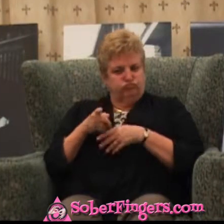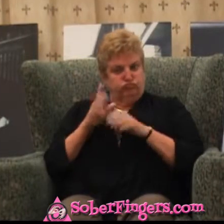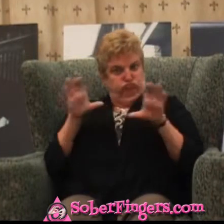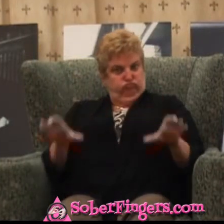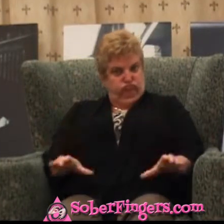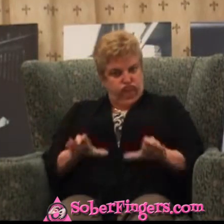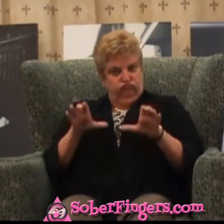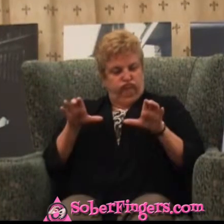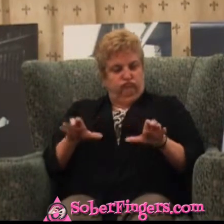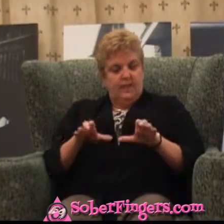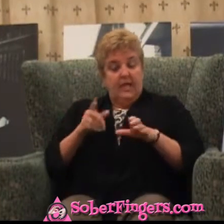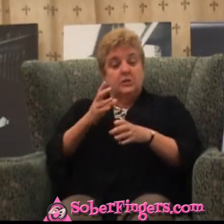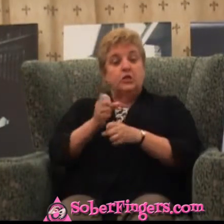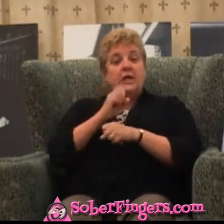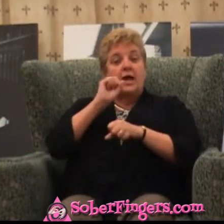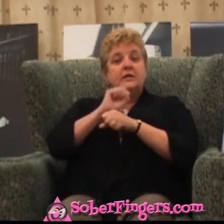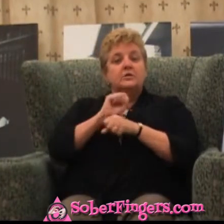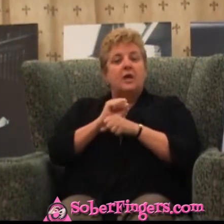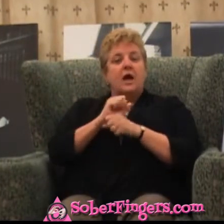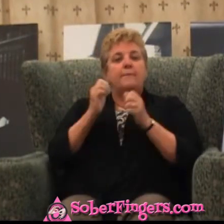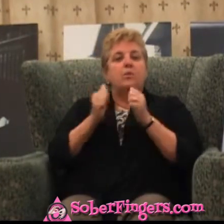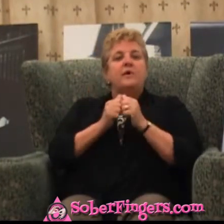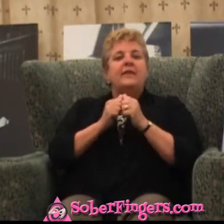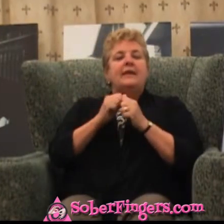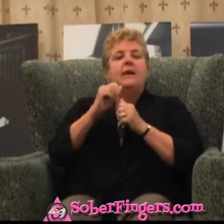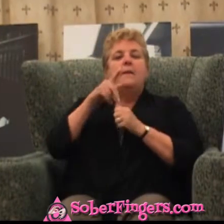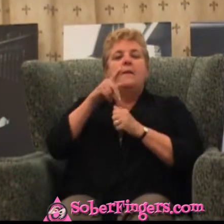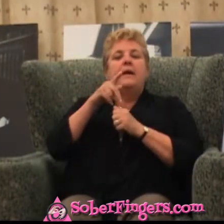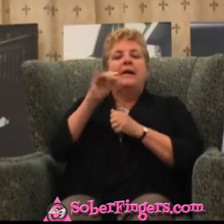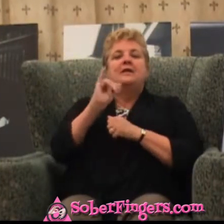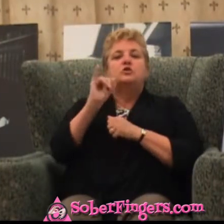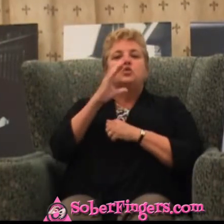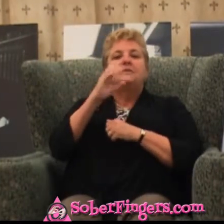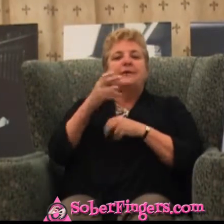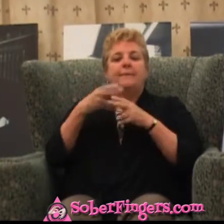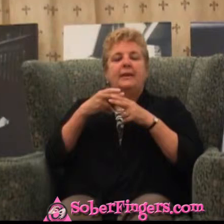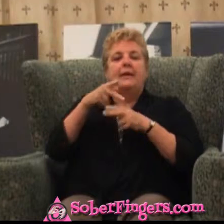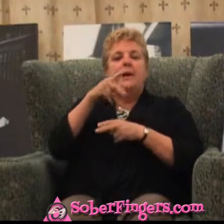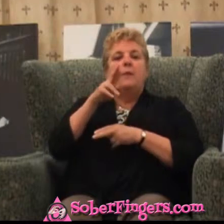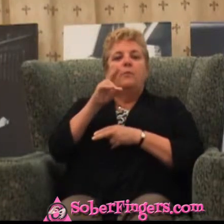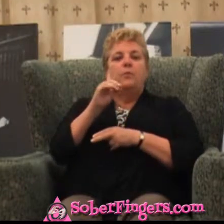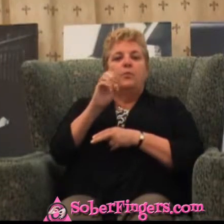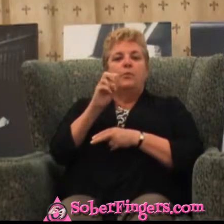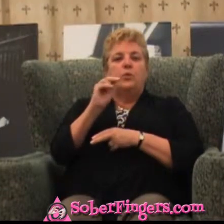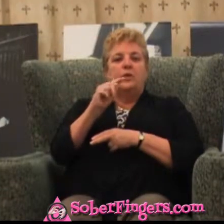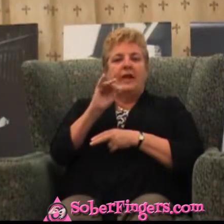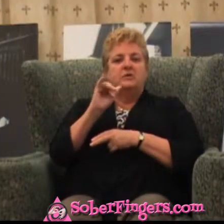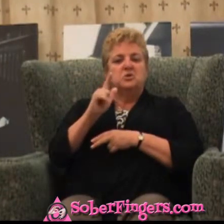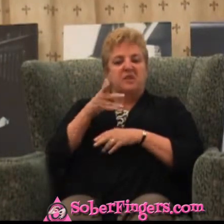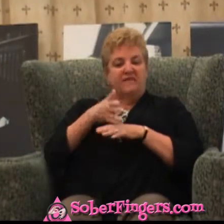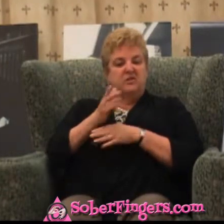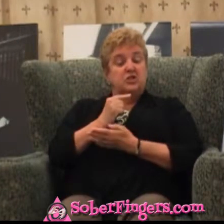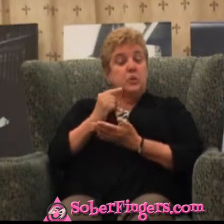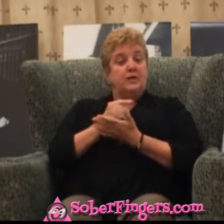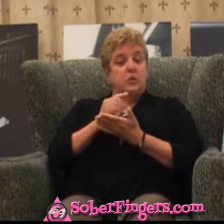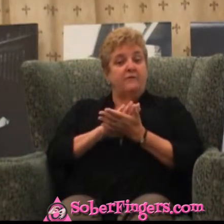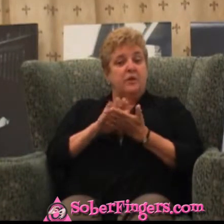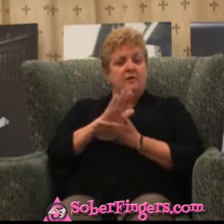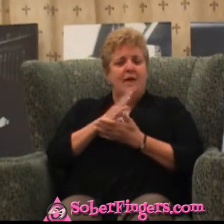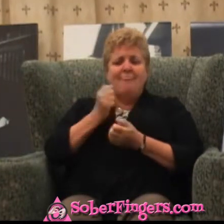She got a job for Prudential Insurance Company after she got out of college. And they loved her so much, they didn't even